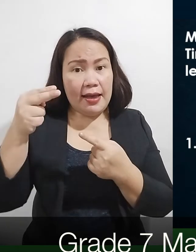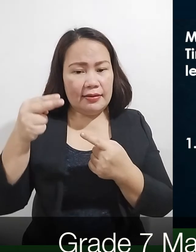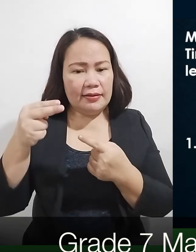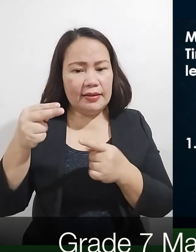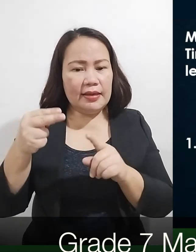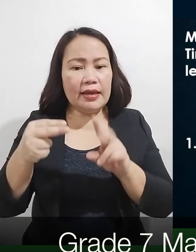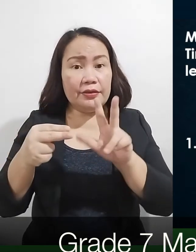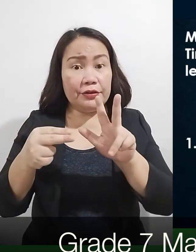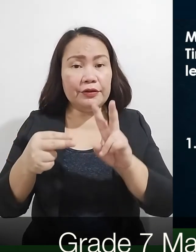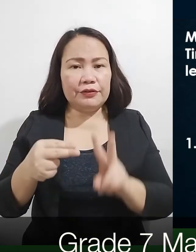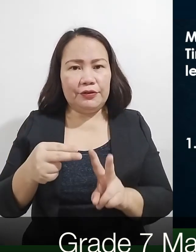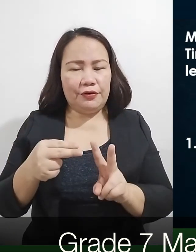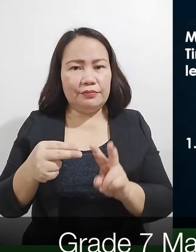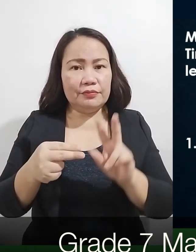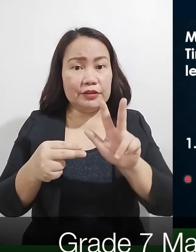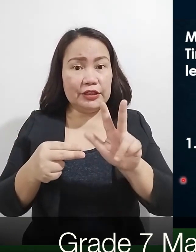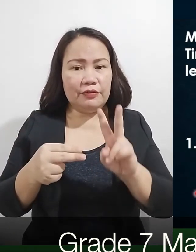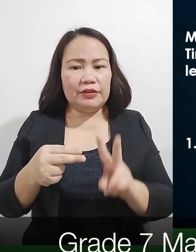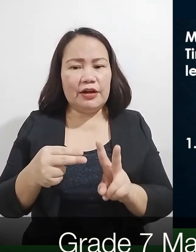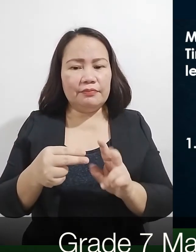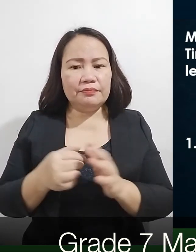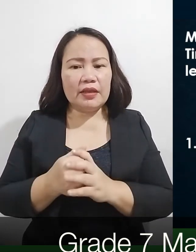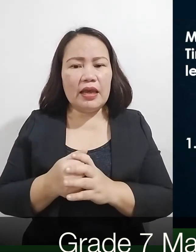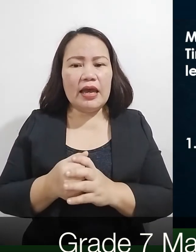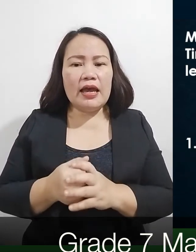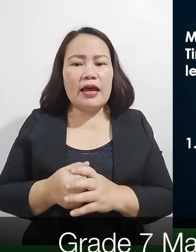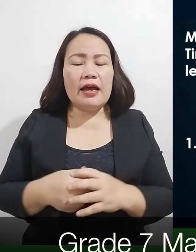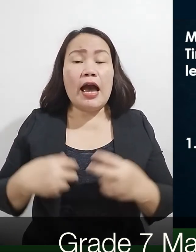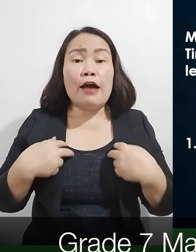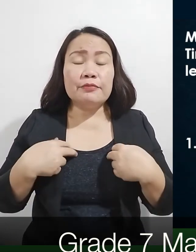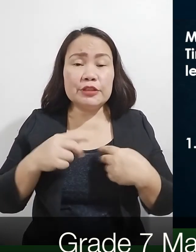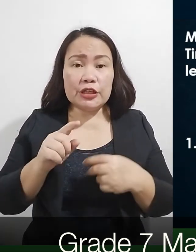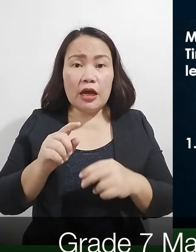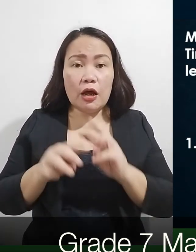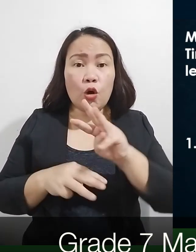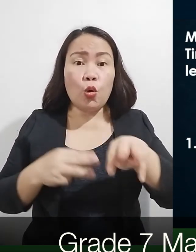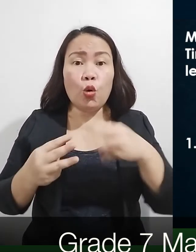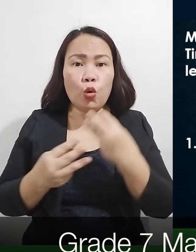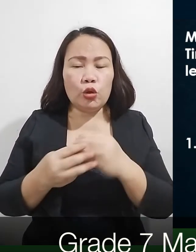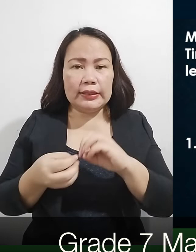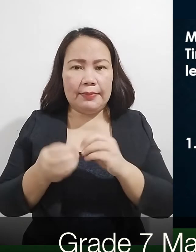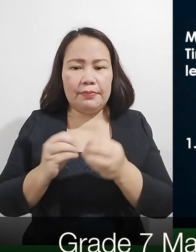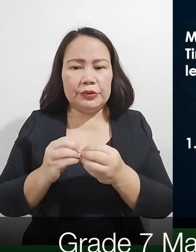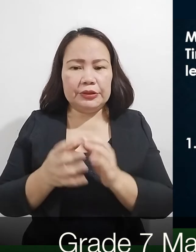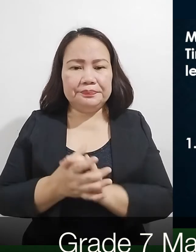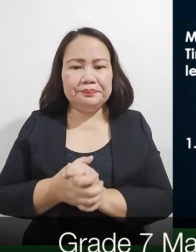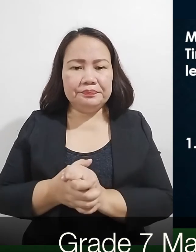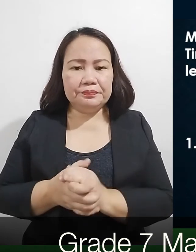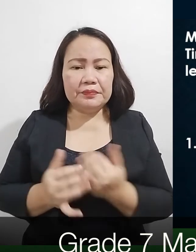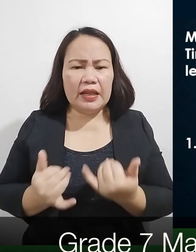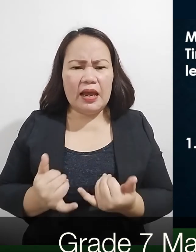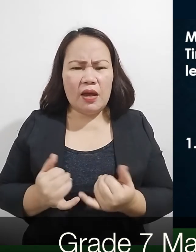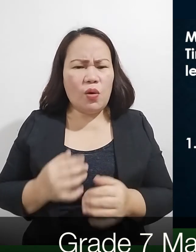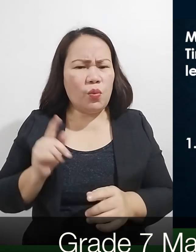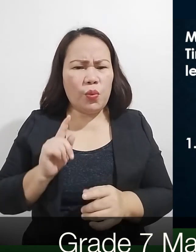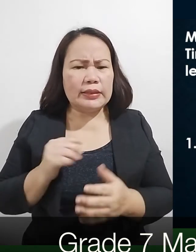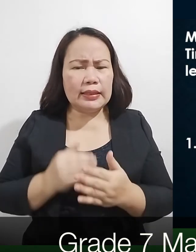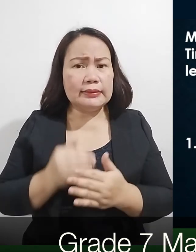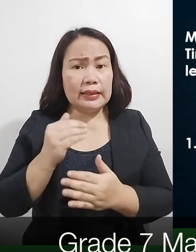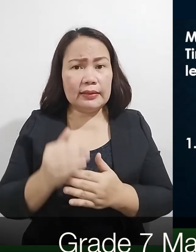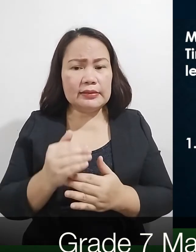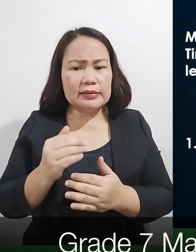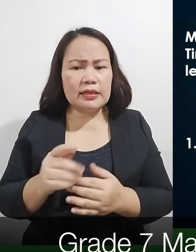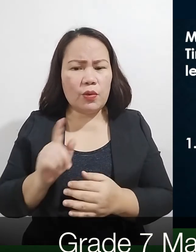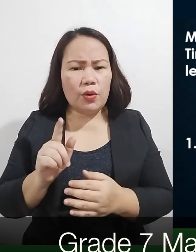na agad yung pinakamataas natin, yung 3/2. Why? Kasi meron siyang whole number. Alright? Now,